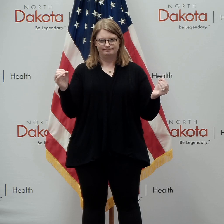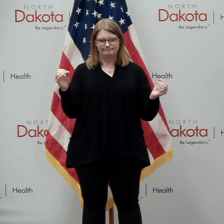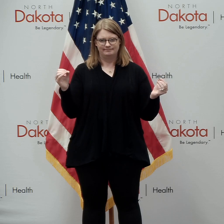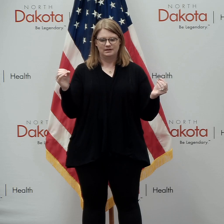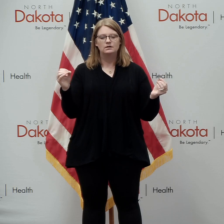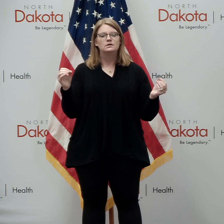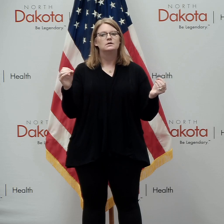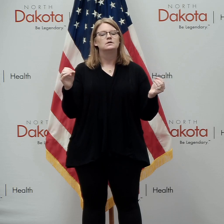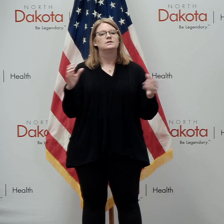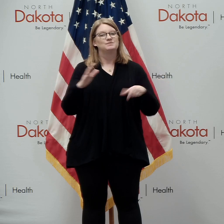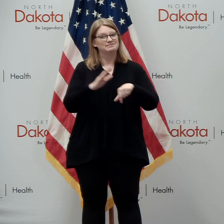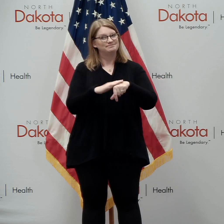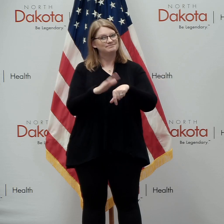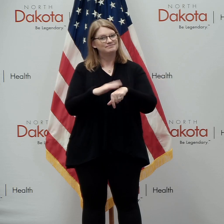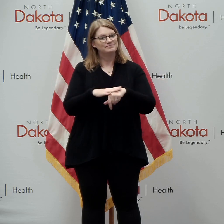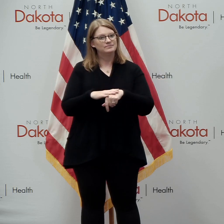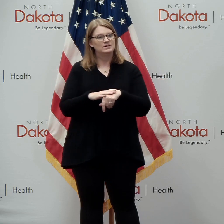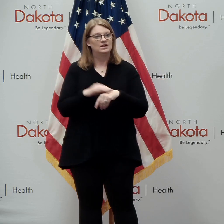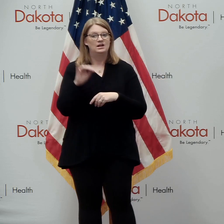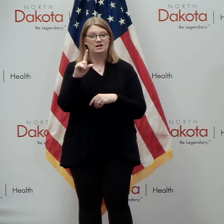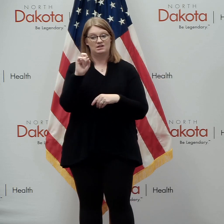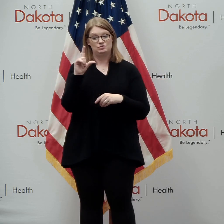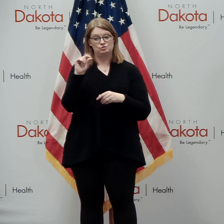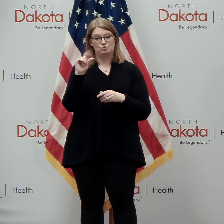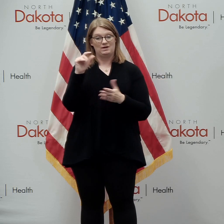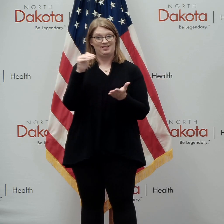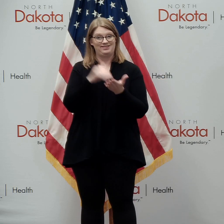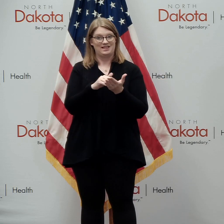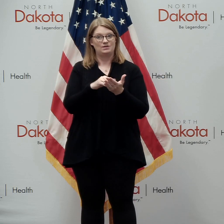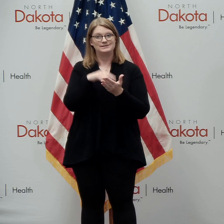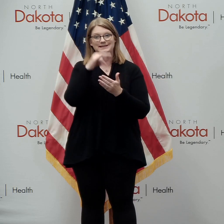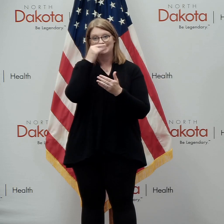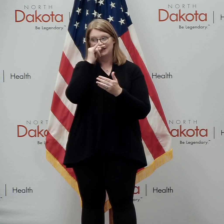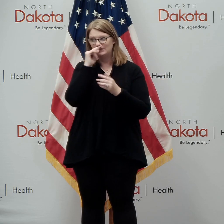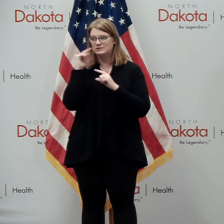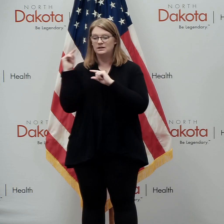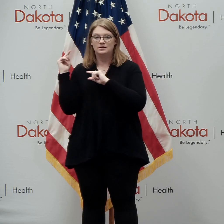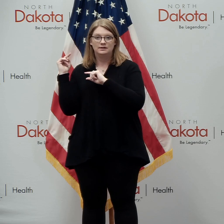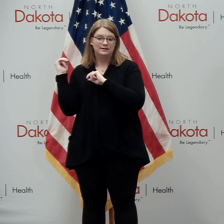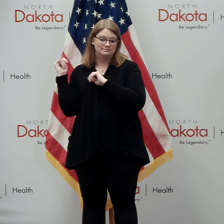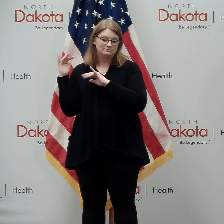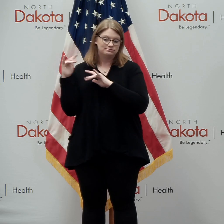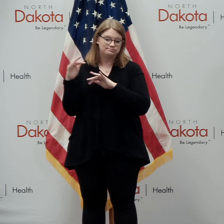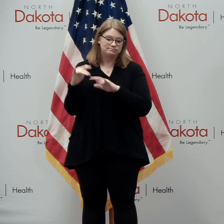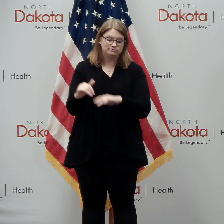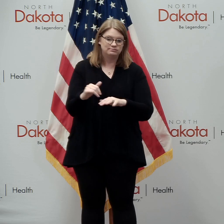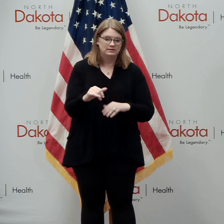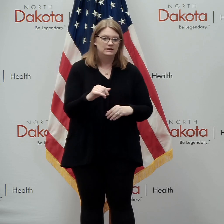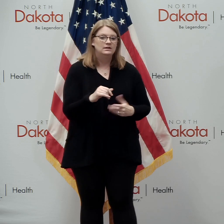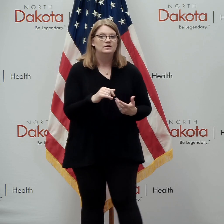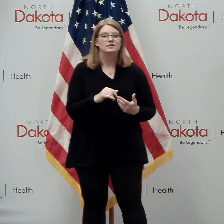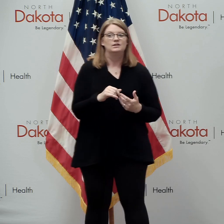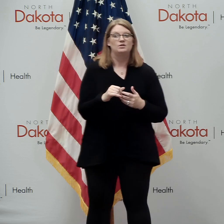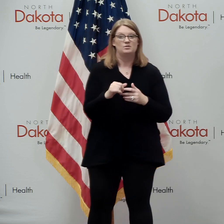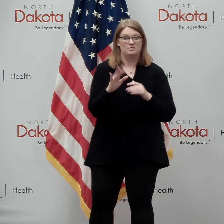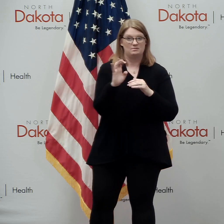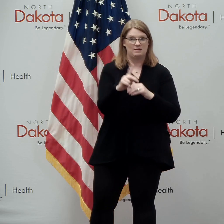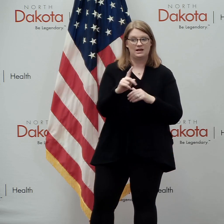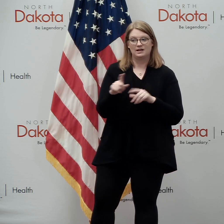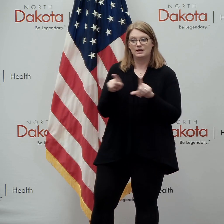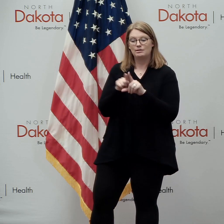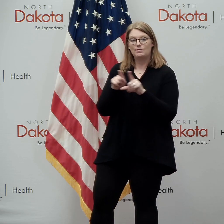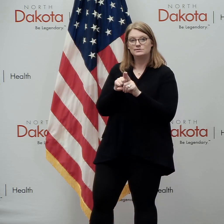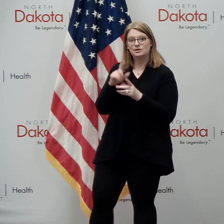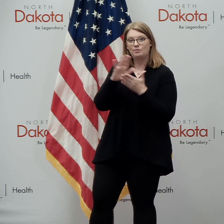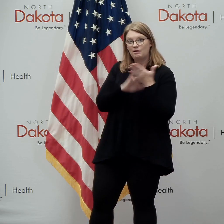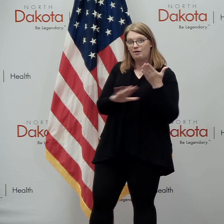started adding back 120,000 plus school kids in congregate setting and 45,000 college students, doing that at the same